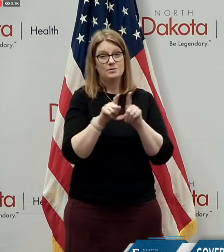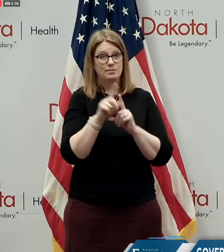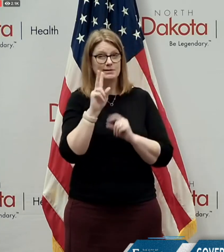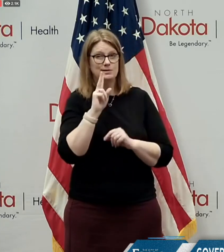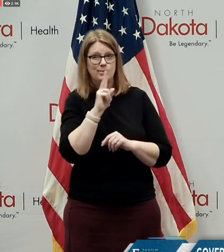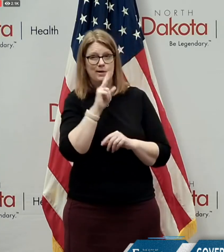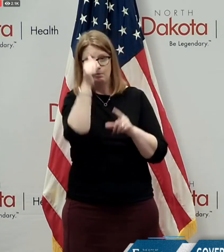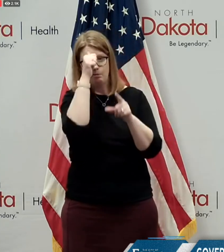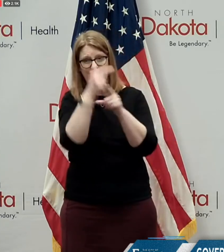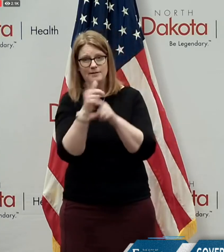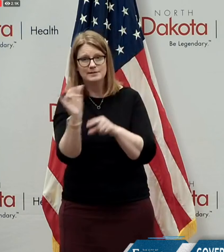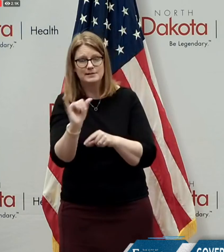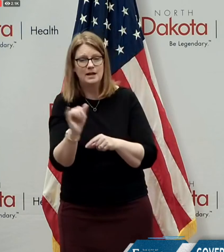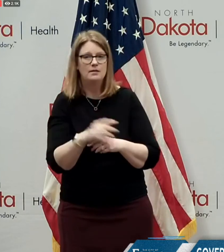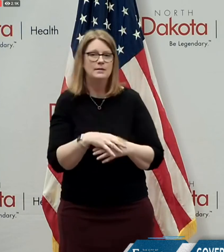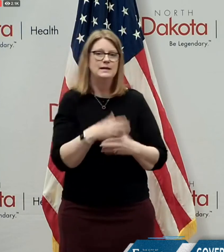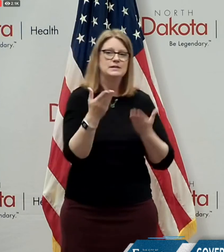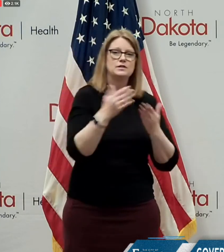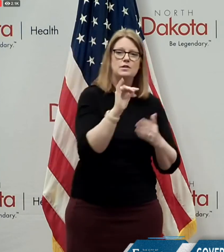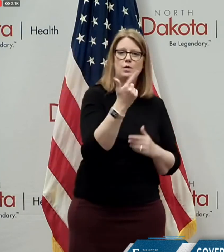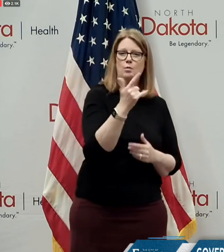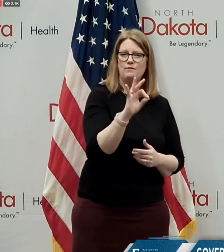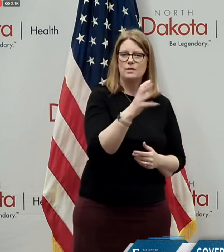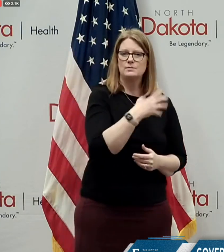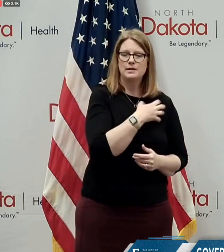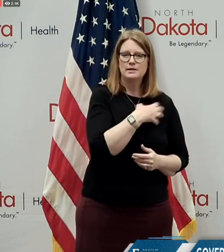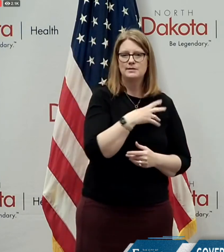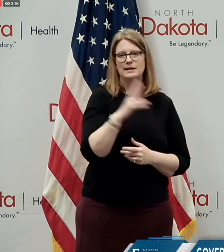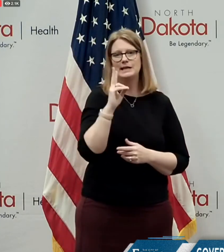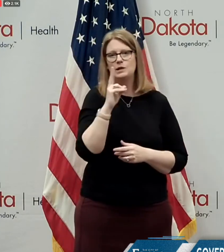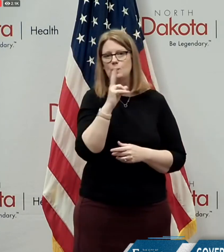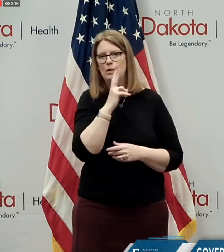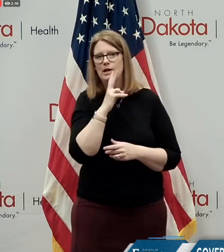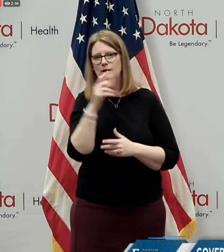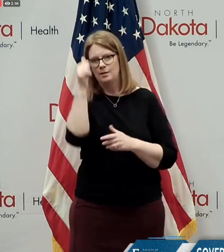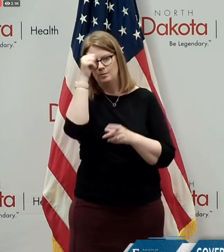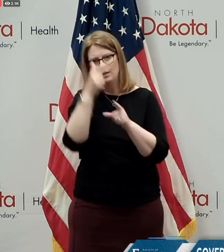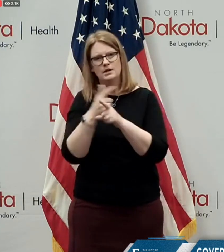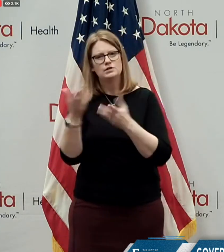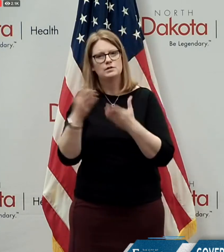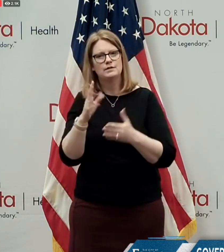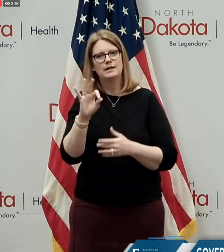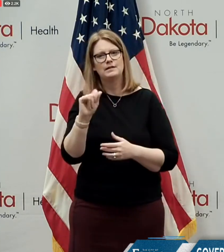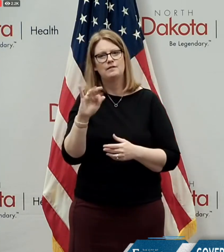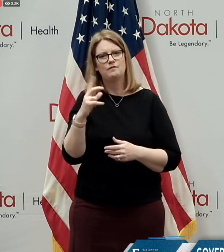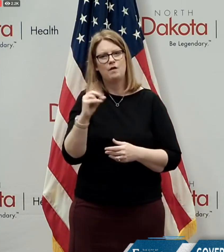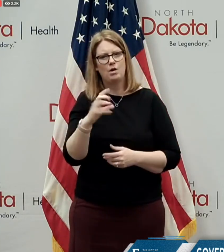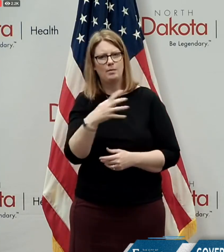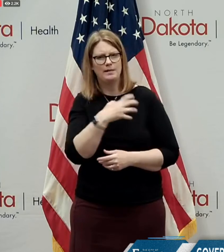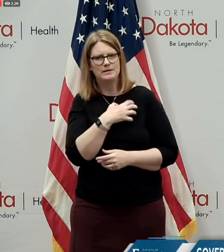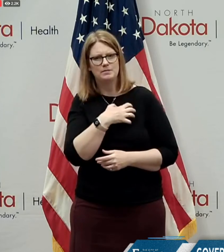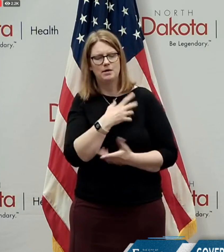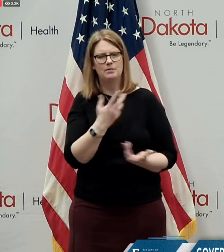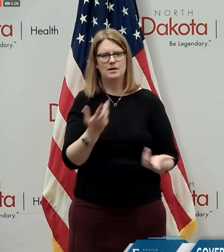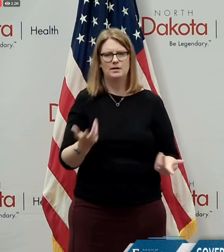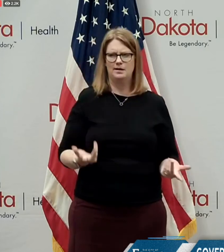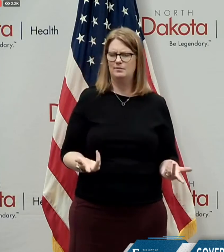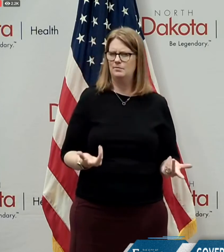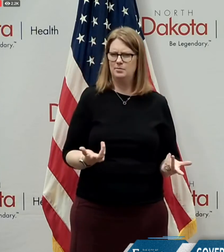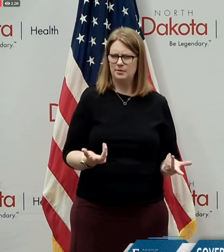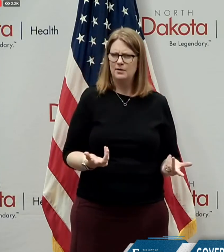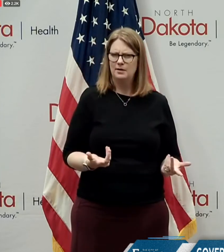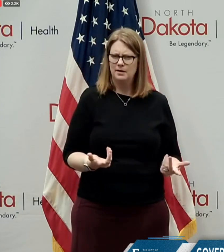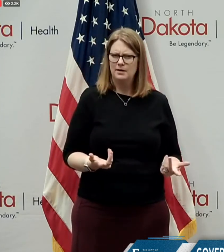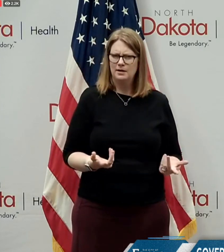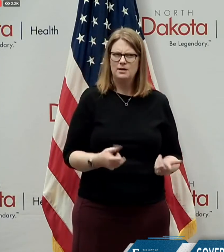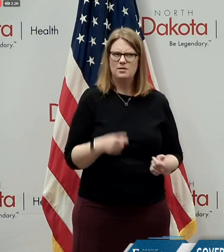did, served in the Grand Forks Police Force, his twin brother serving in the Fargo Police Department. I mean, this is a family with all the